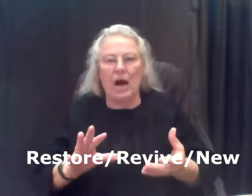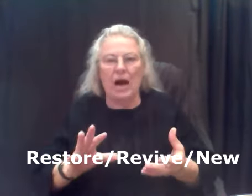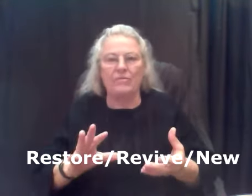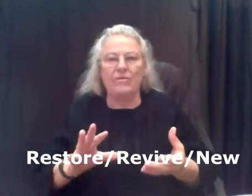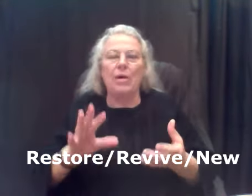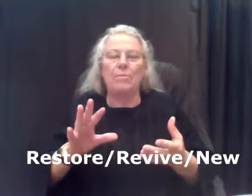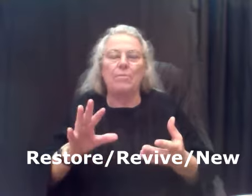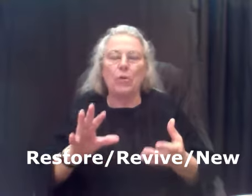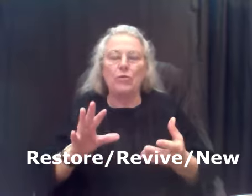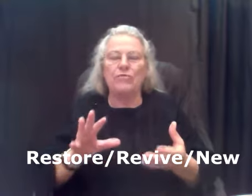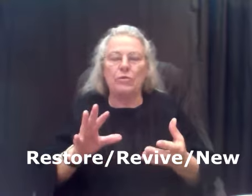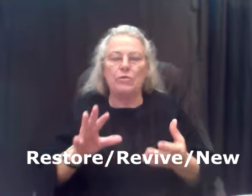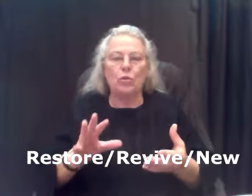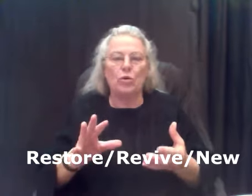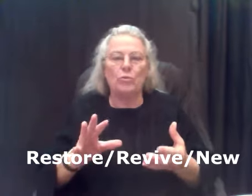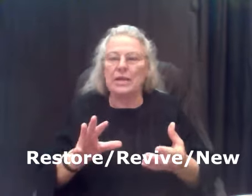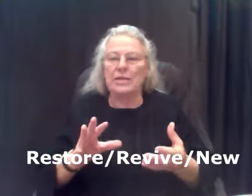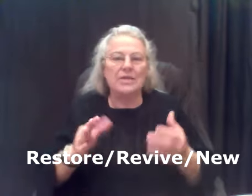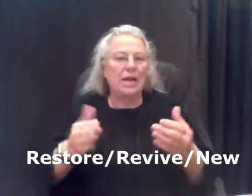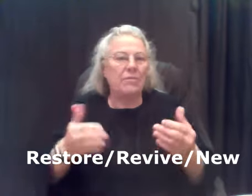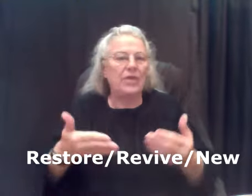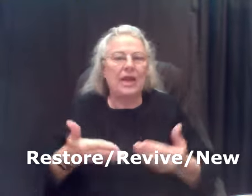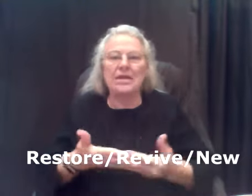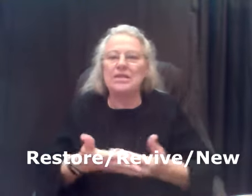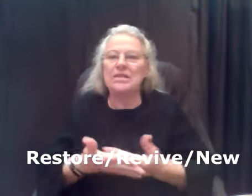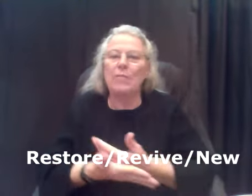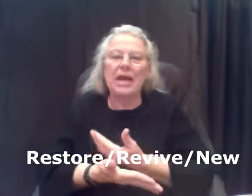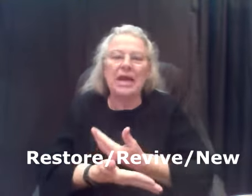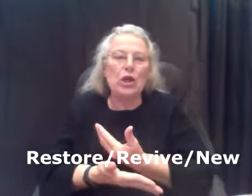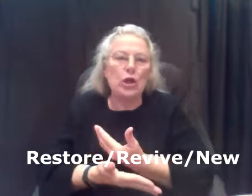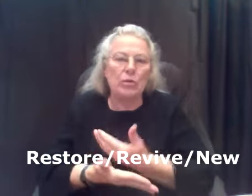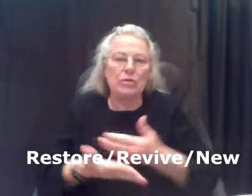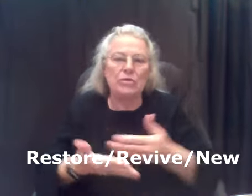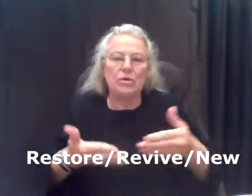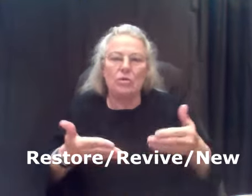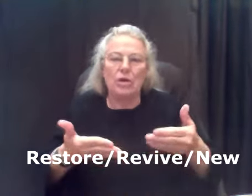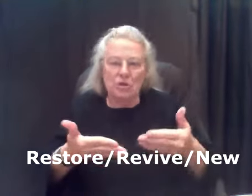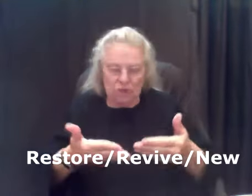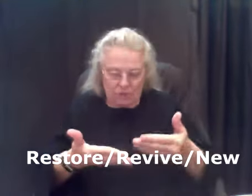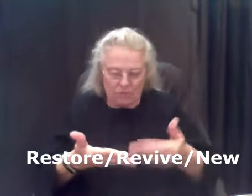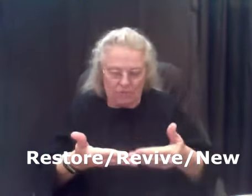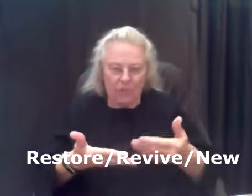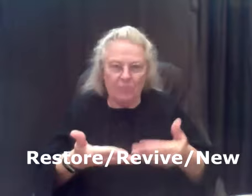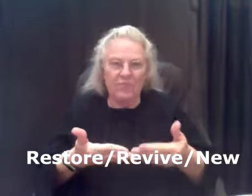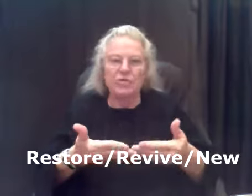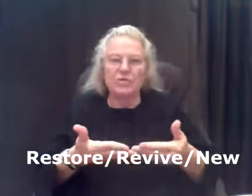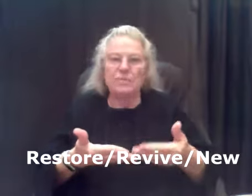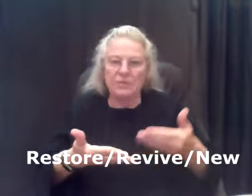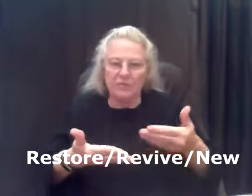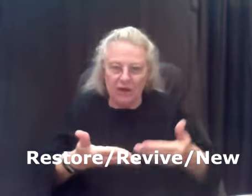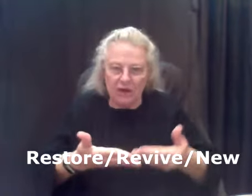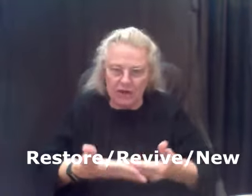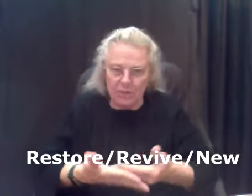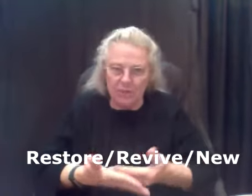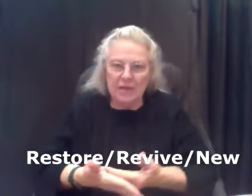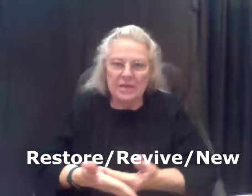revive, both of those words mean the same thing. It is to make it new. So just from fingertip to fingertip,